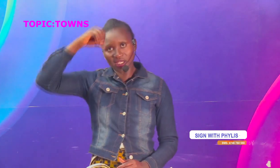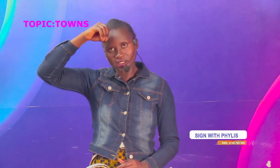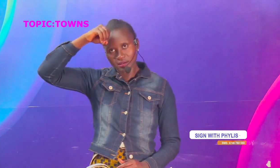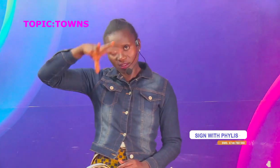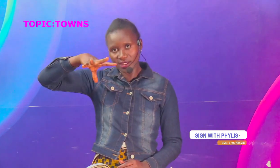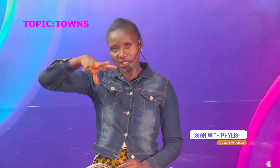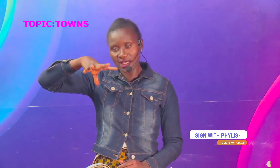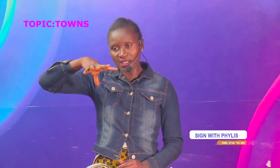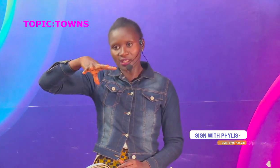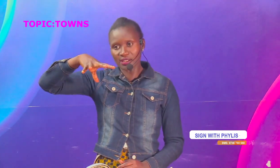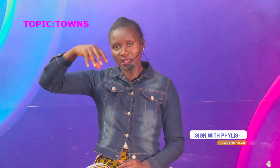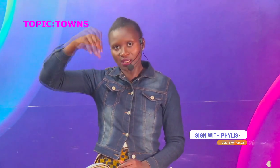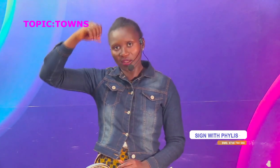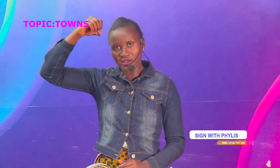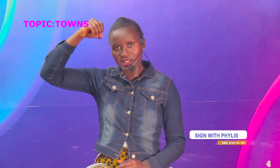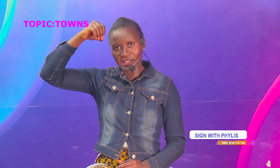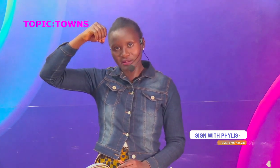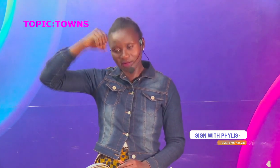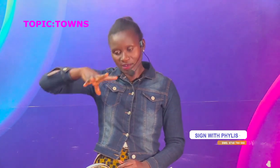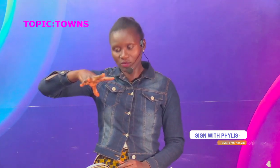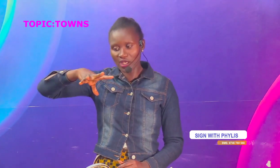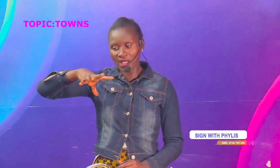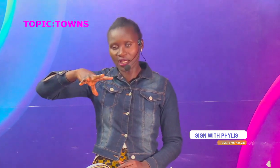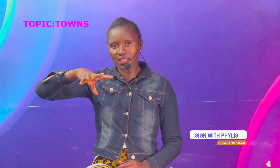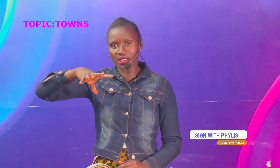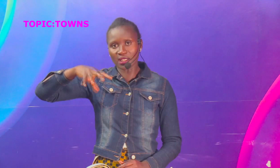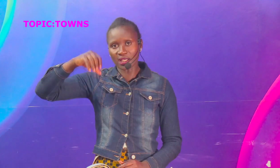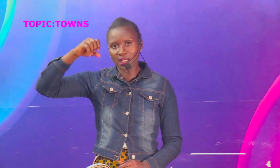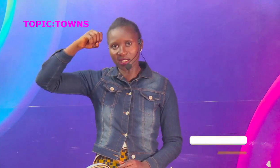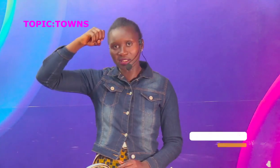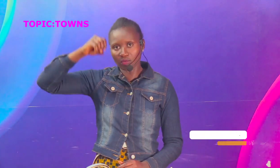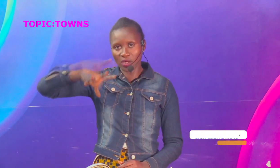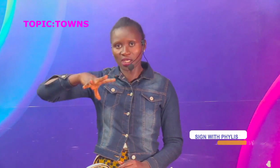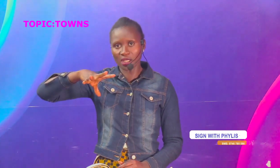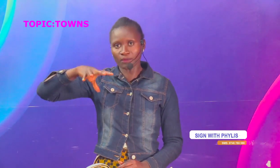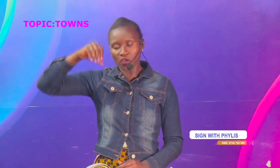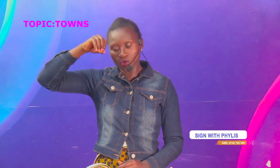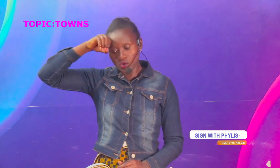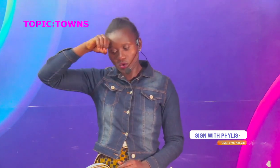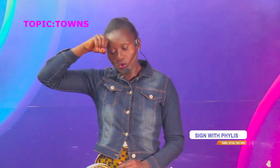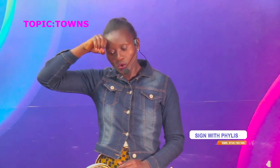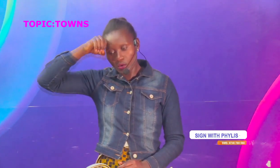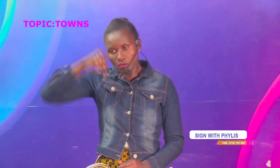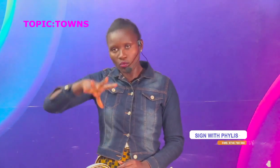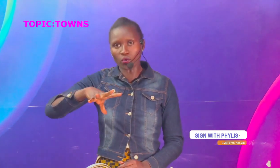it is like this. You are just spreading like this, like light spreading. So Mkurueini,